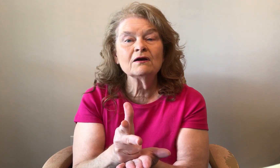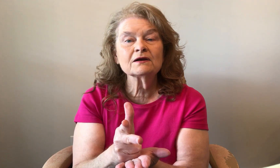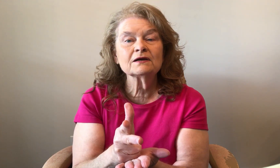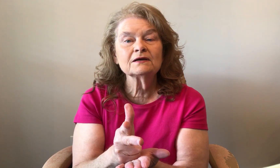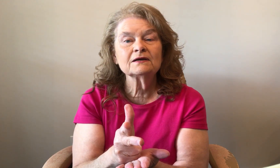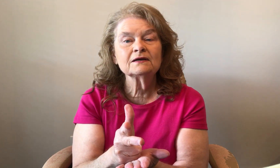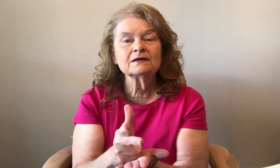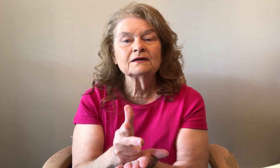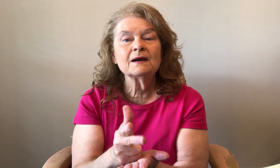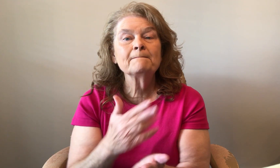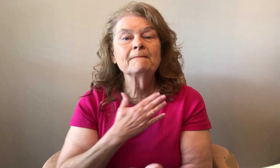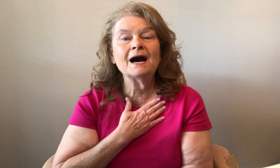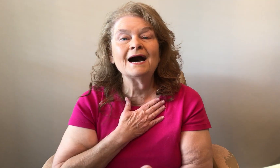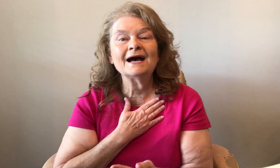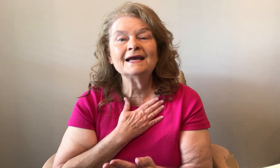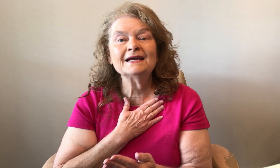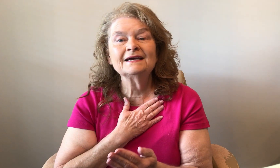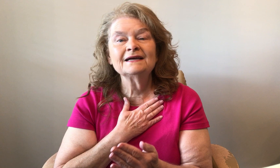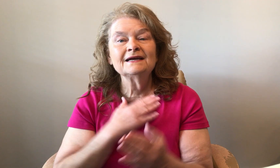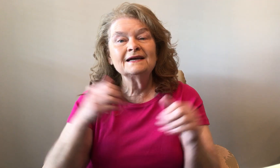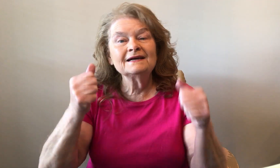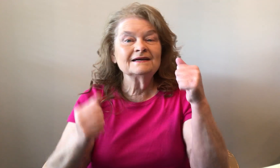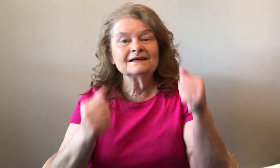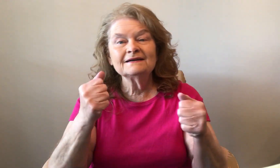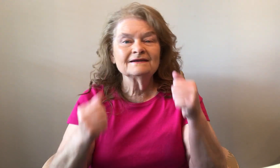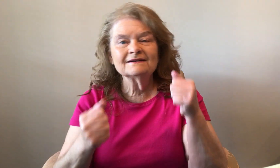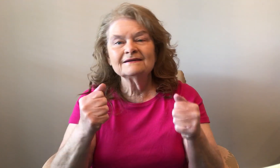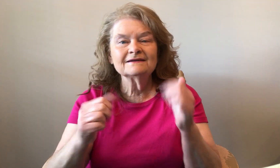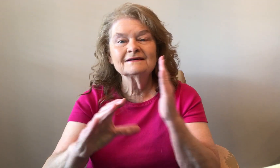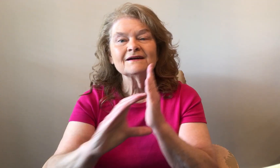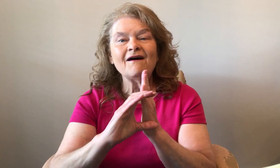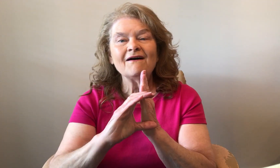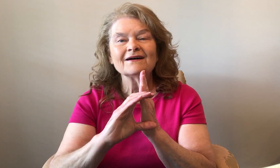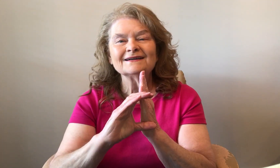park my car?